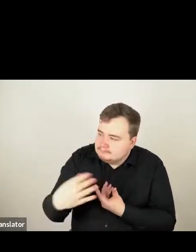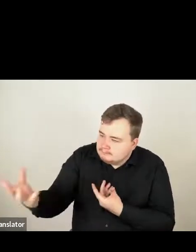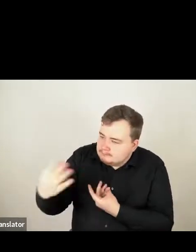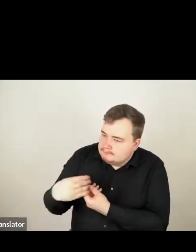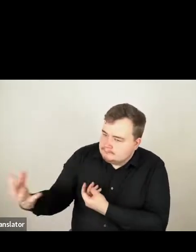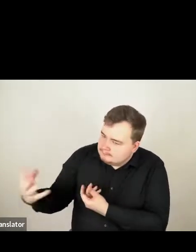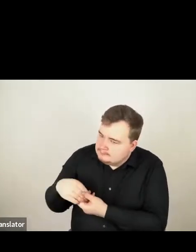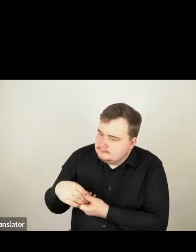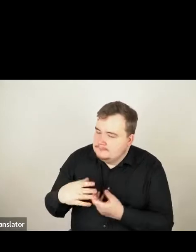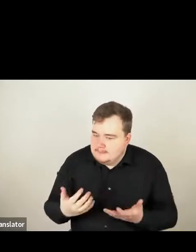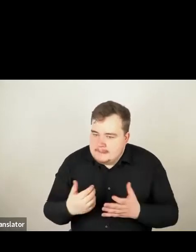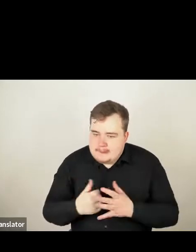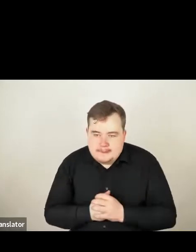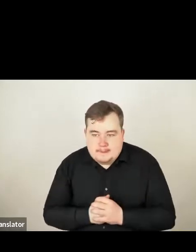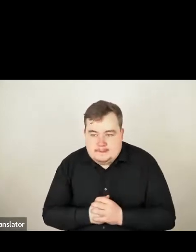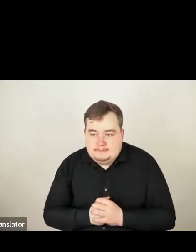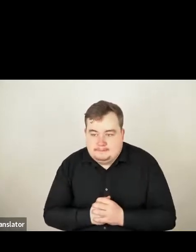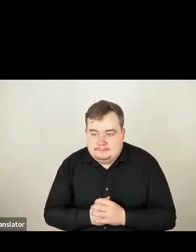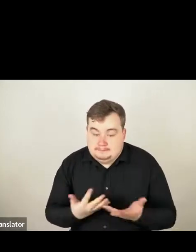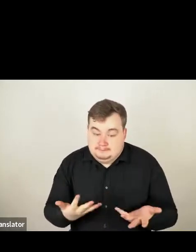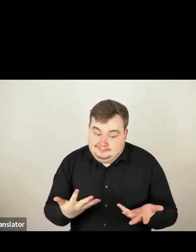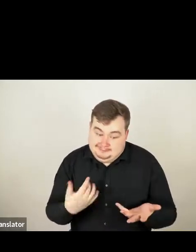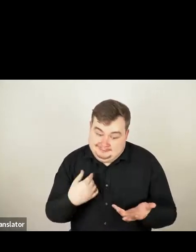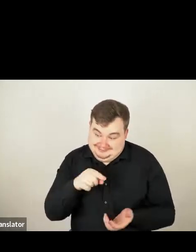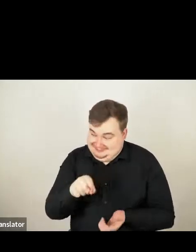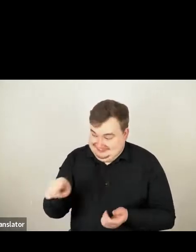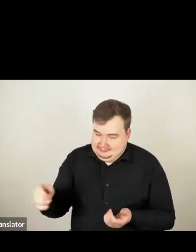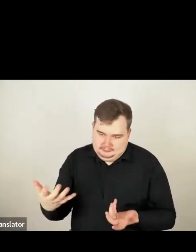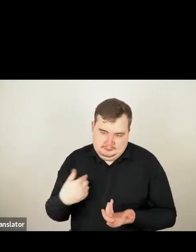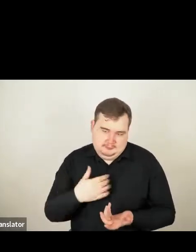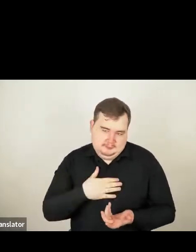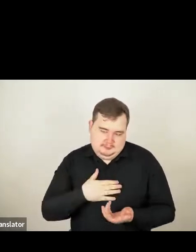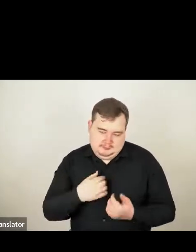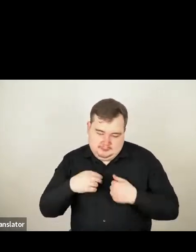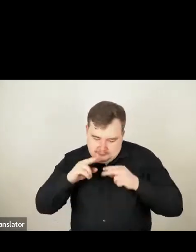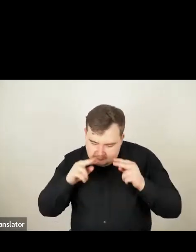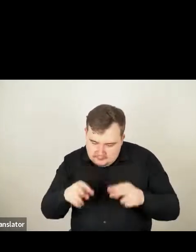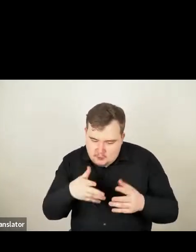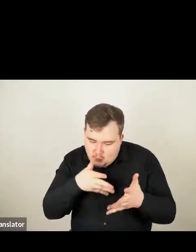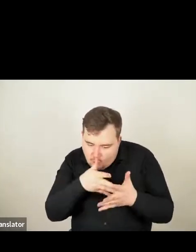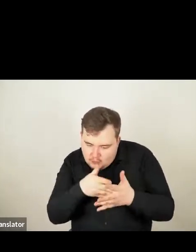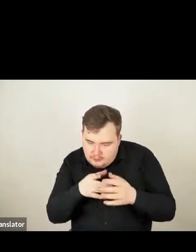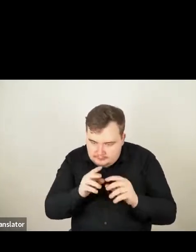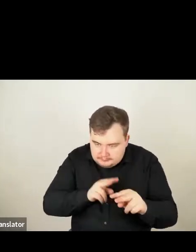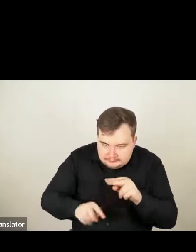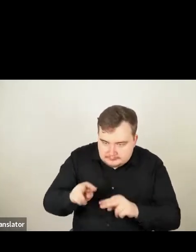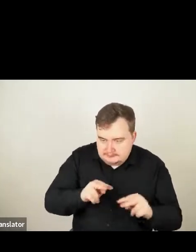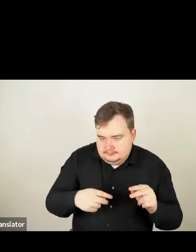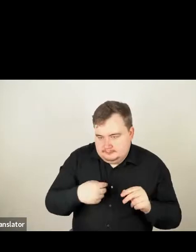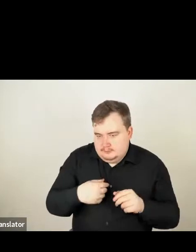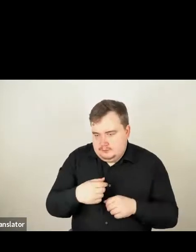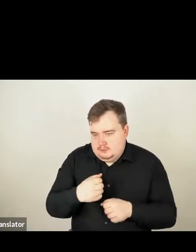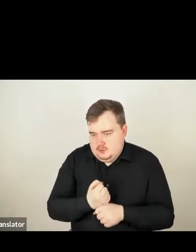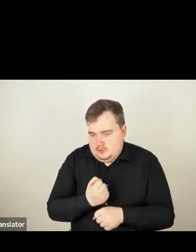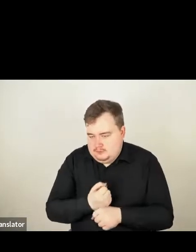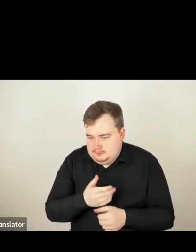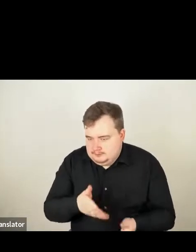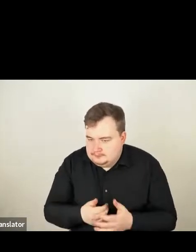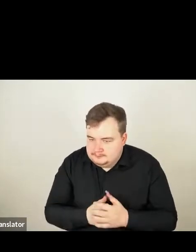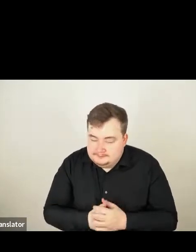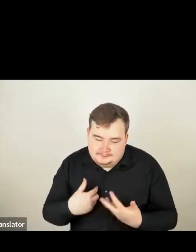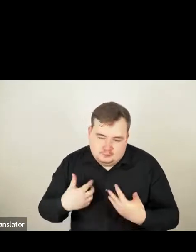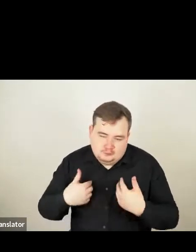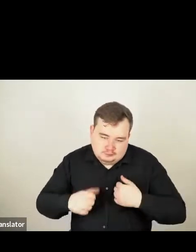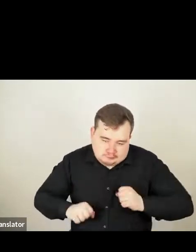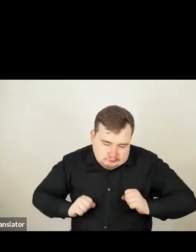is the purpose of it. And with this in mind, we have done all of our actions in the work as